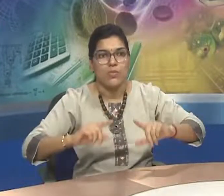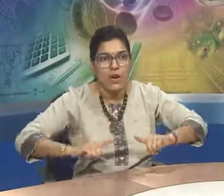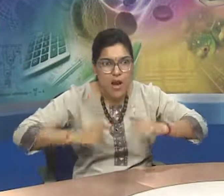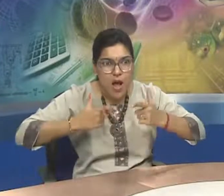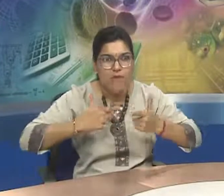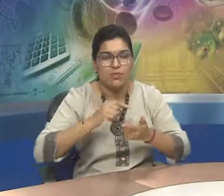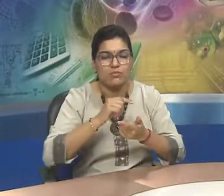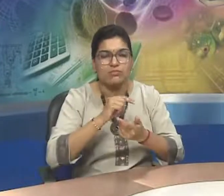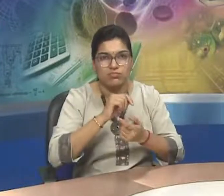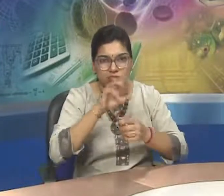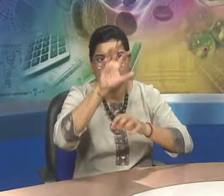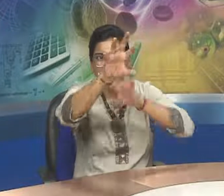the